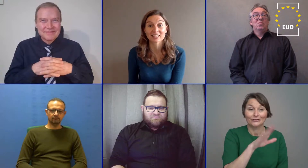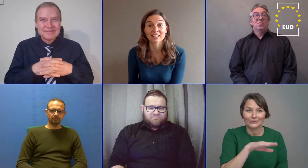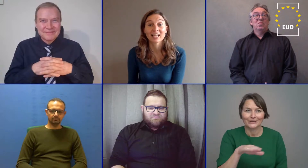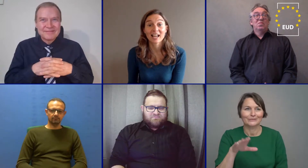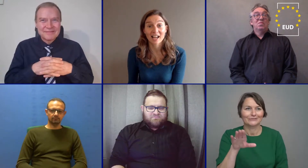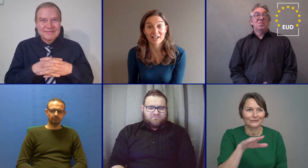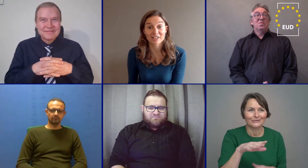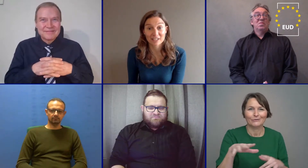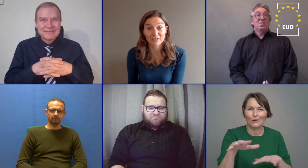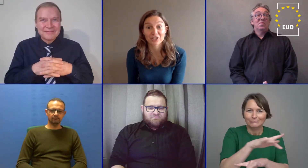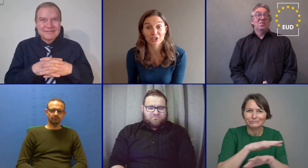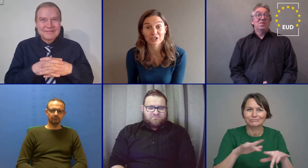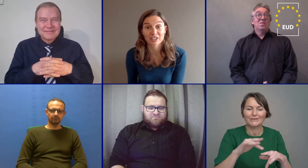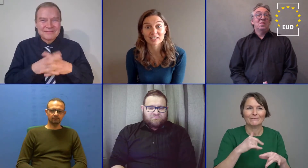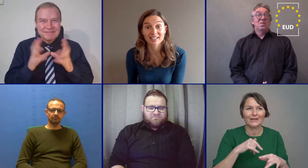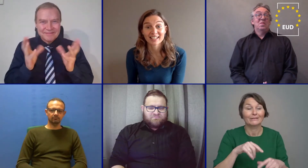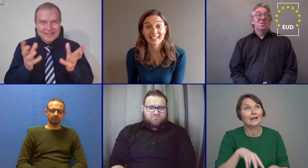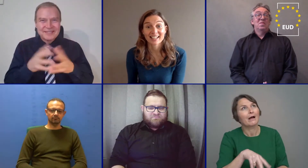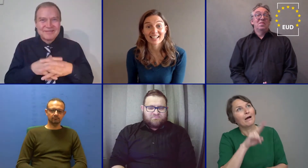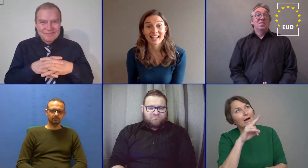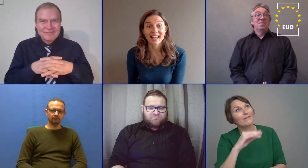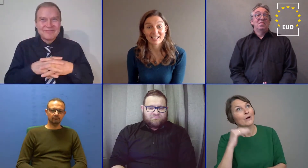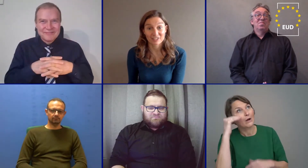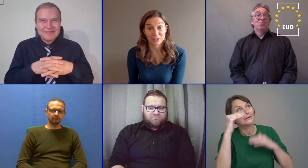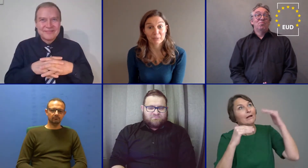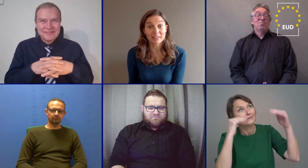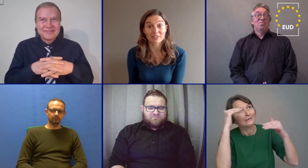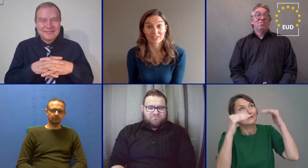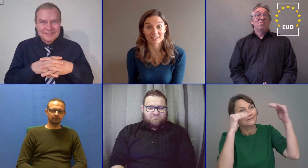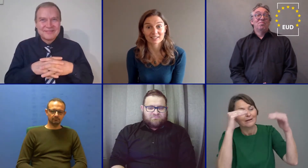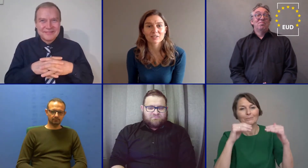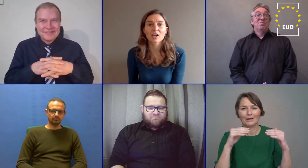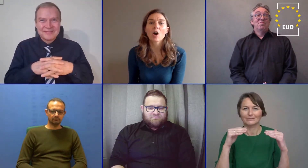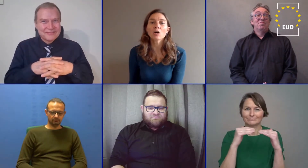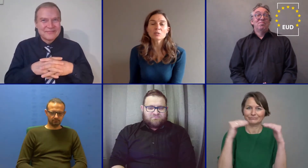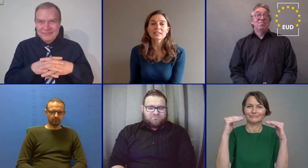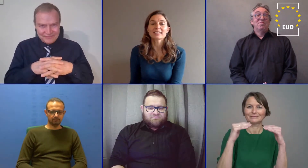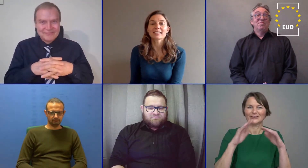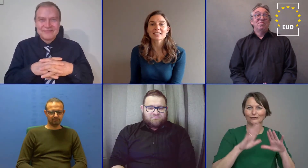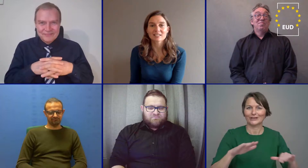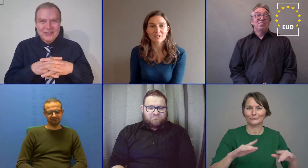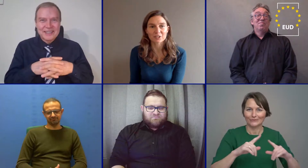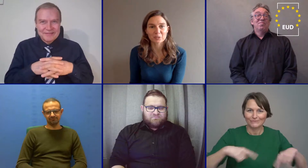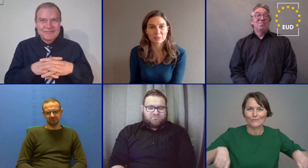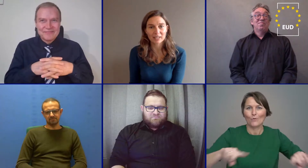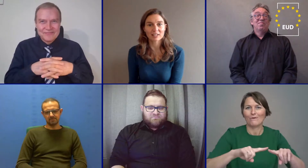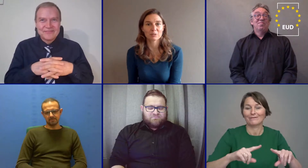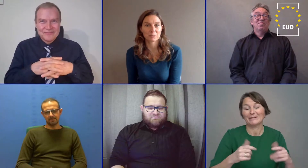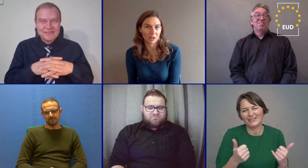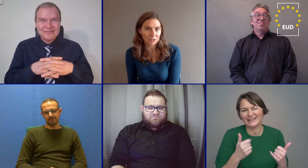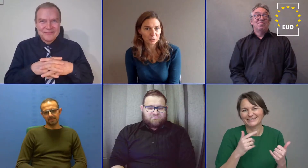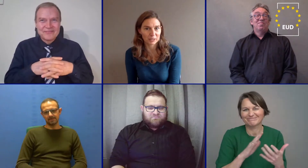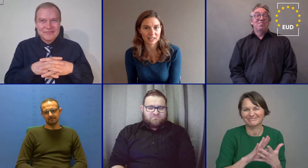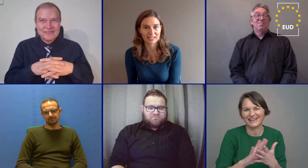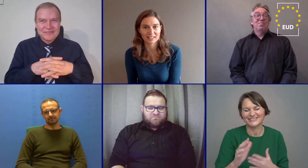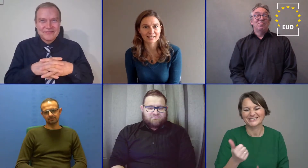see deaf children, their peers. They always see adults, but I think it would also be an